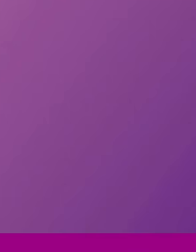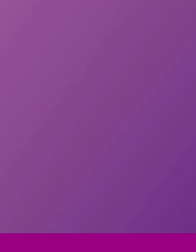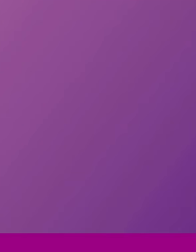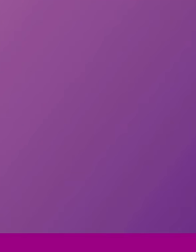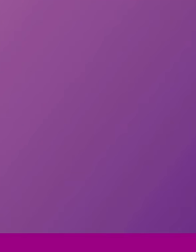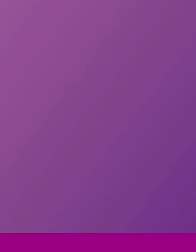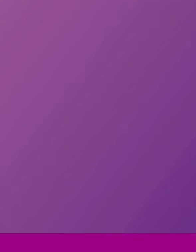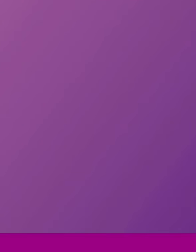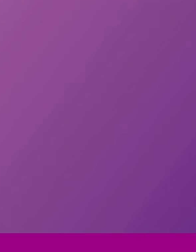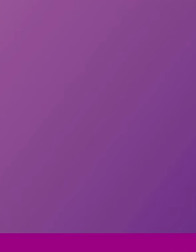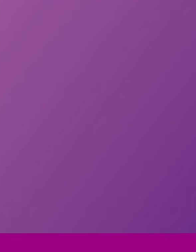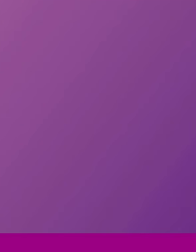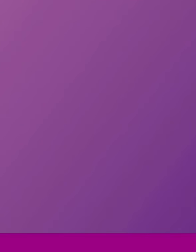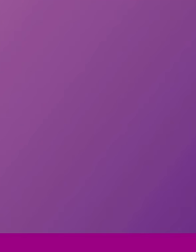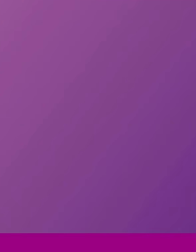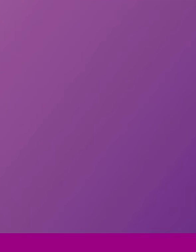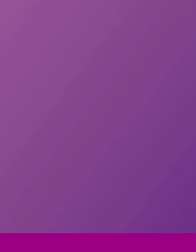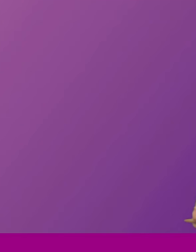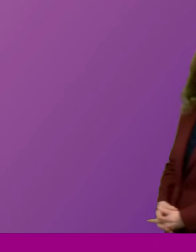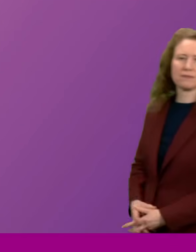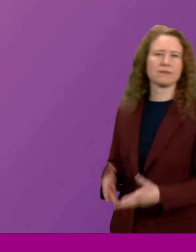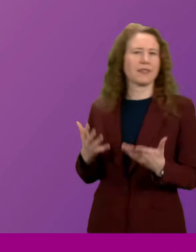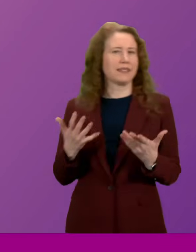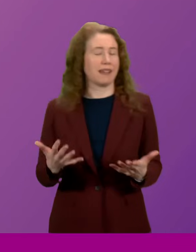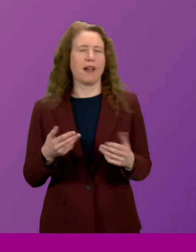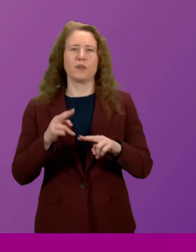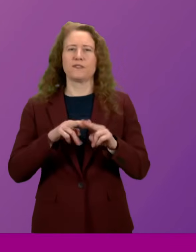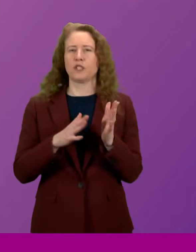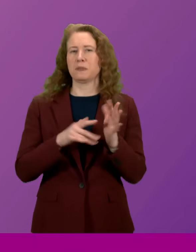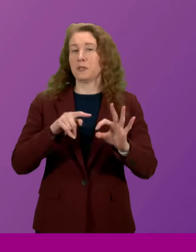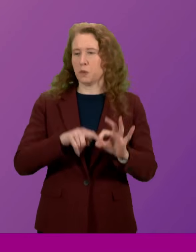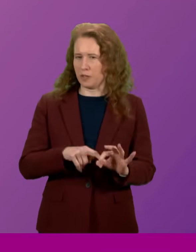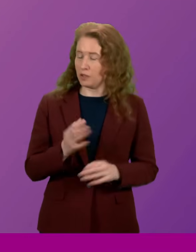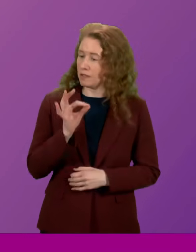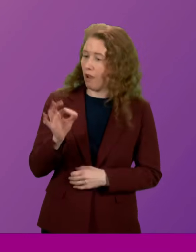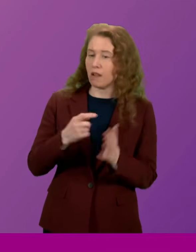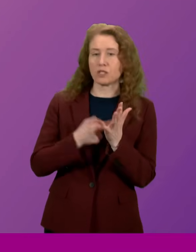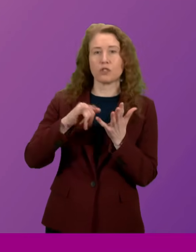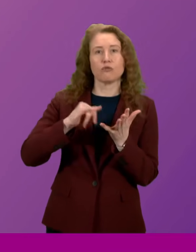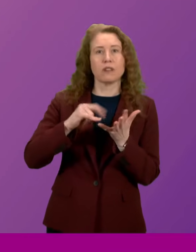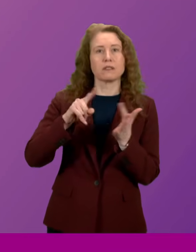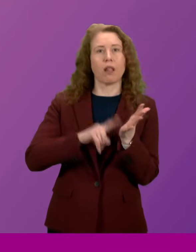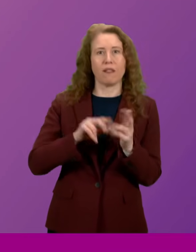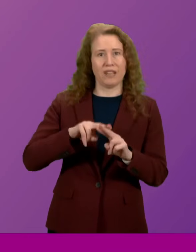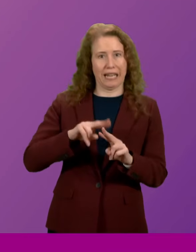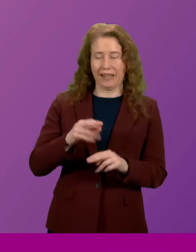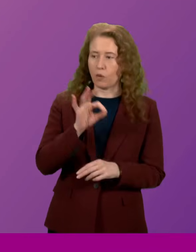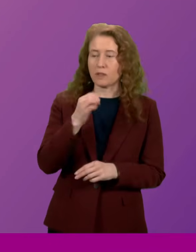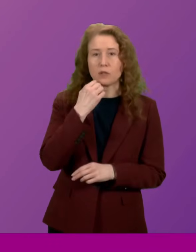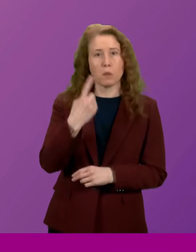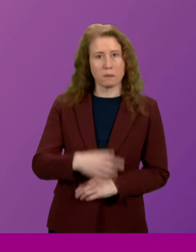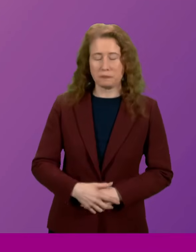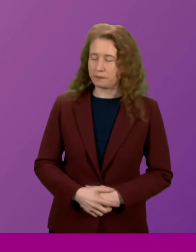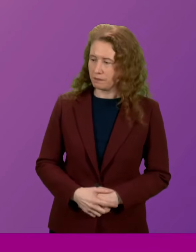Thank you. That concludes general questions. The next item of business is First Minister's questions. And I call Russell Finlay at question number 1. Thank you, President